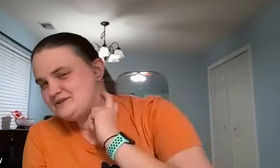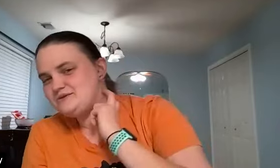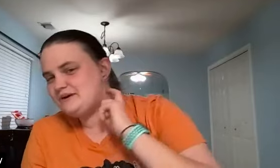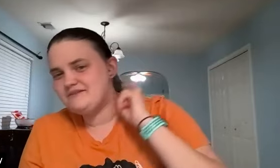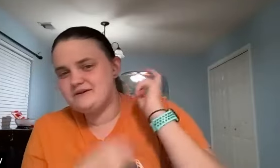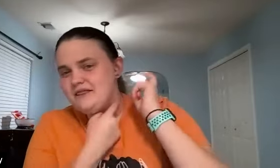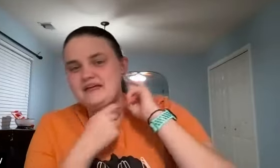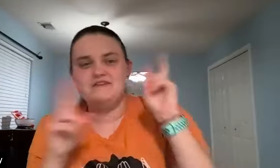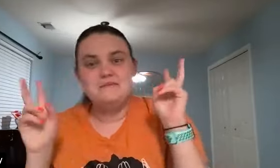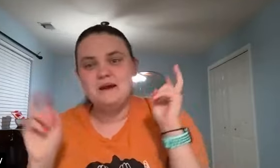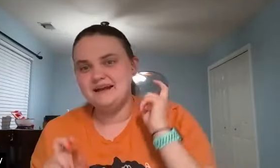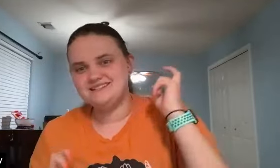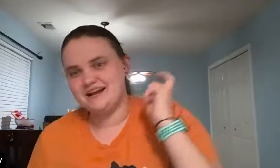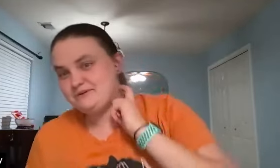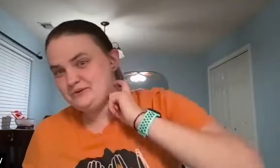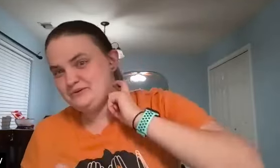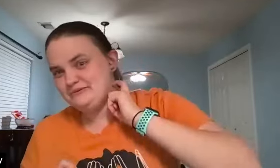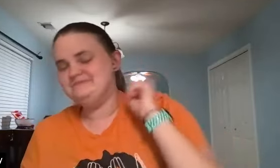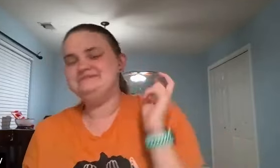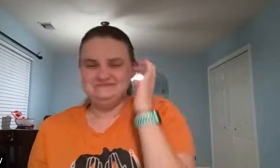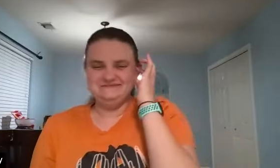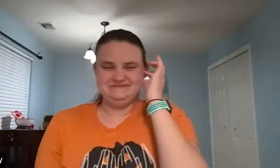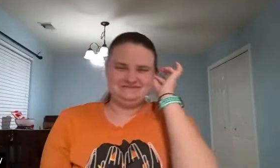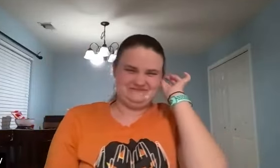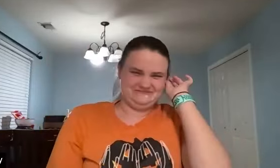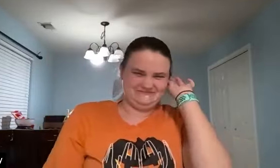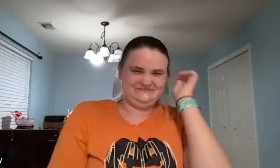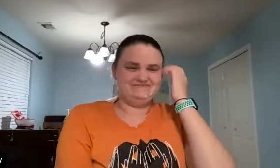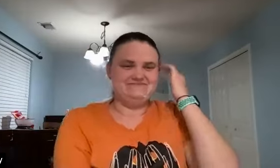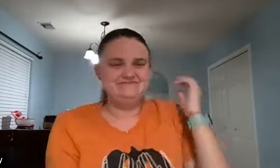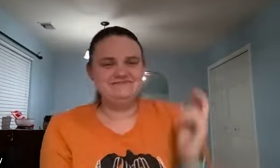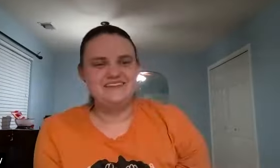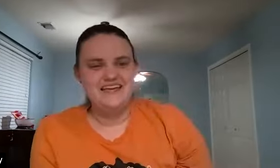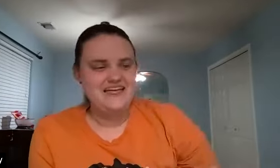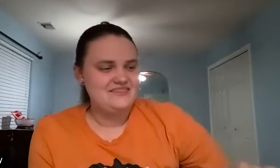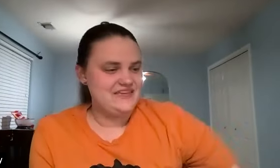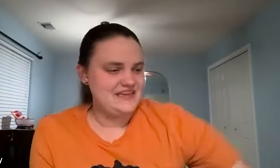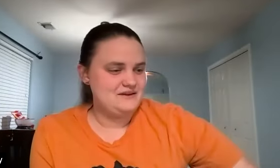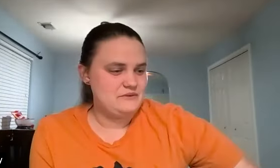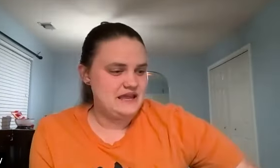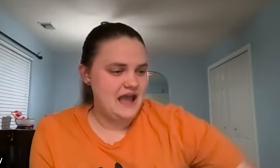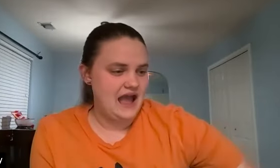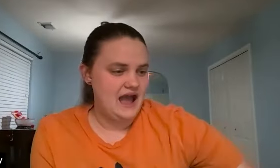two whenever like the vampire bites your neck. Then we